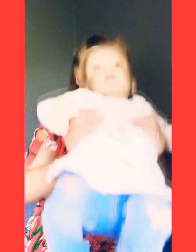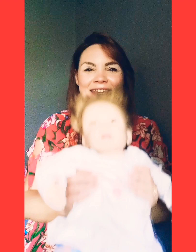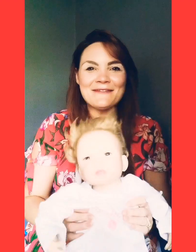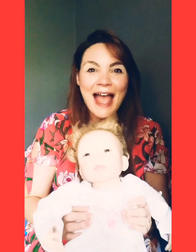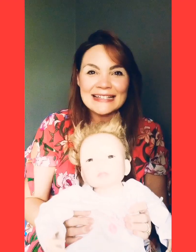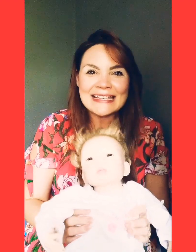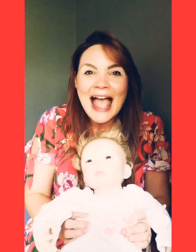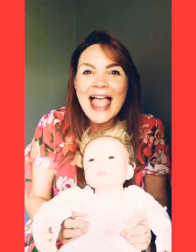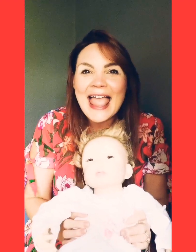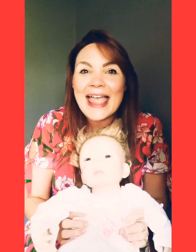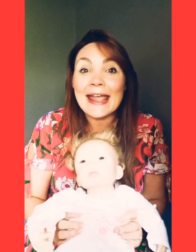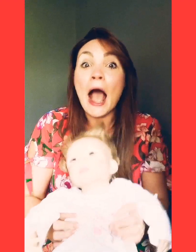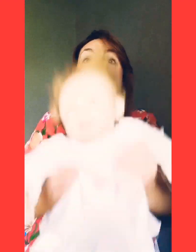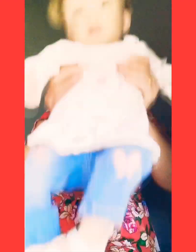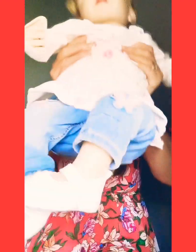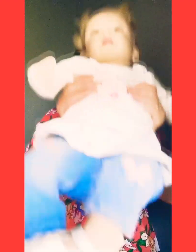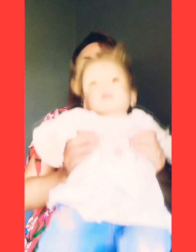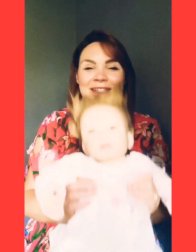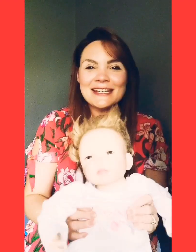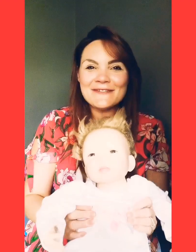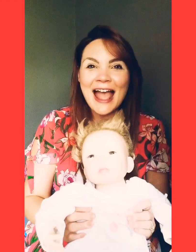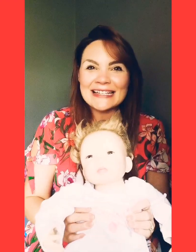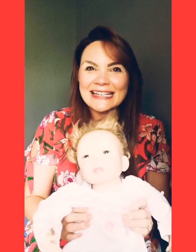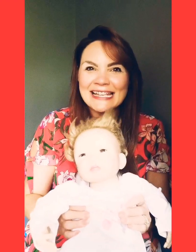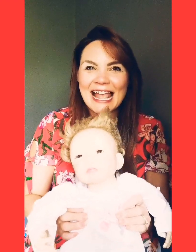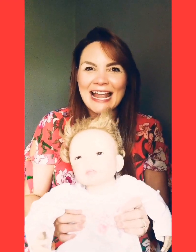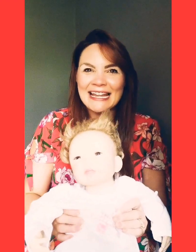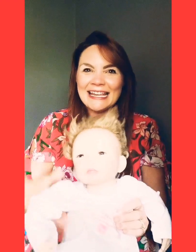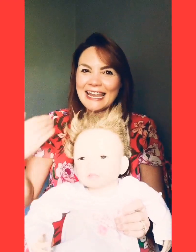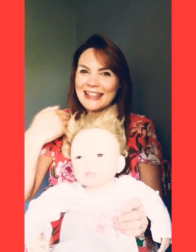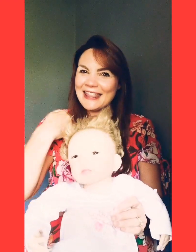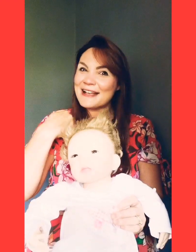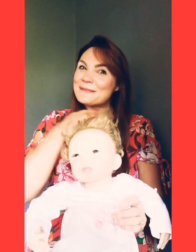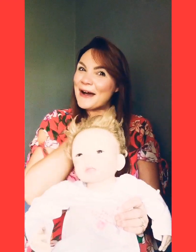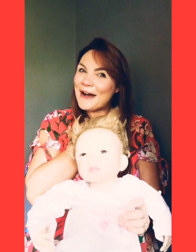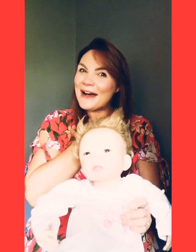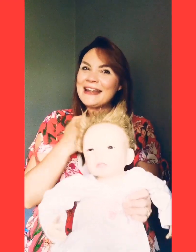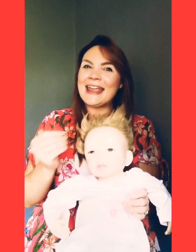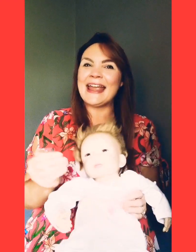she rises. Hey ho, what she rises. Ellie in the morning.